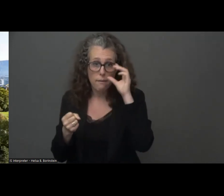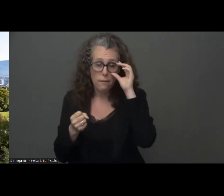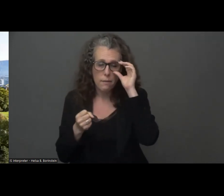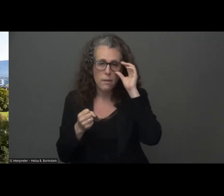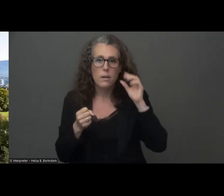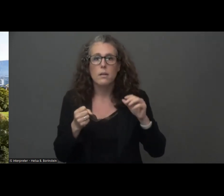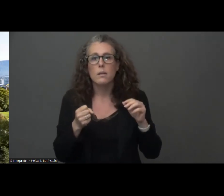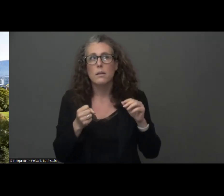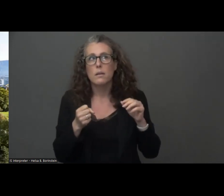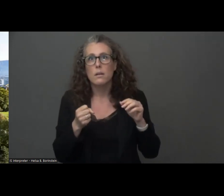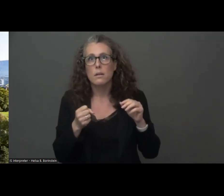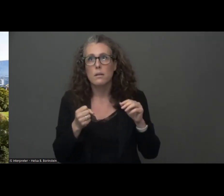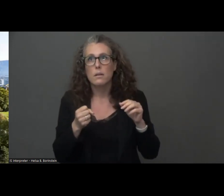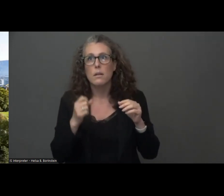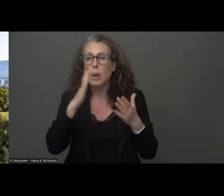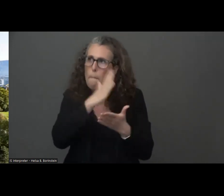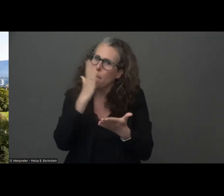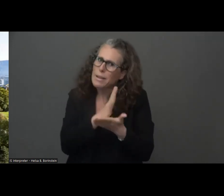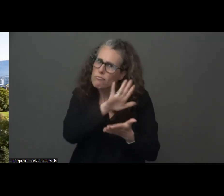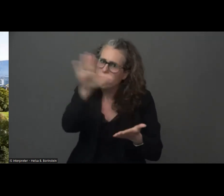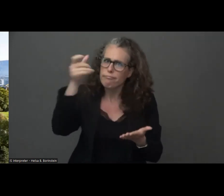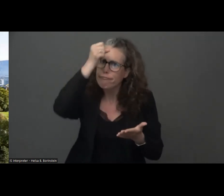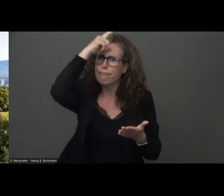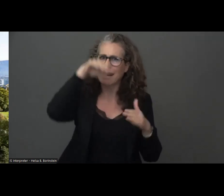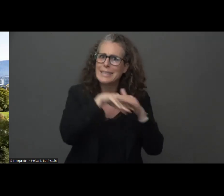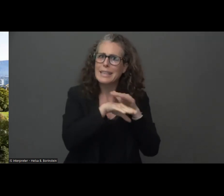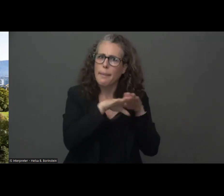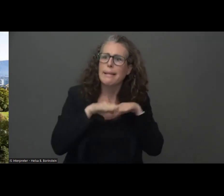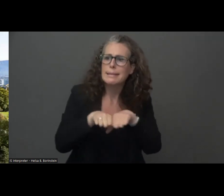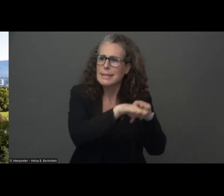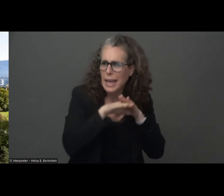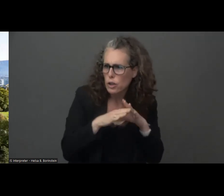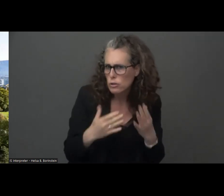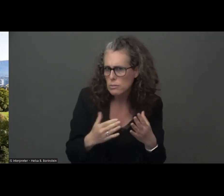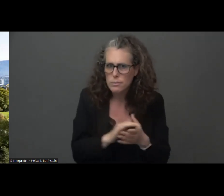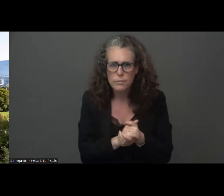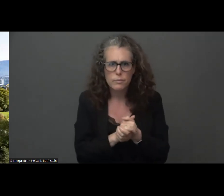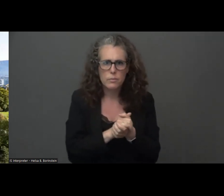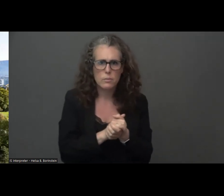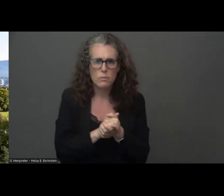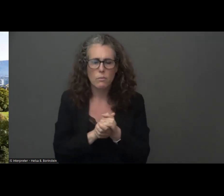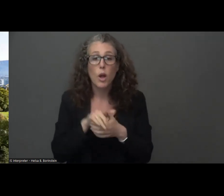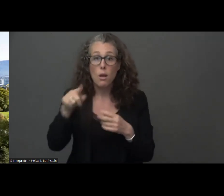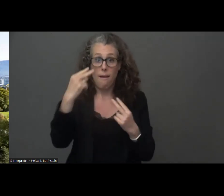ensure that they understand this standard, this accessibility standard. Do you have someone on your evaluation